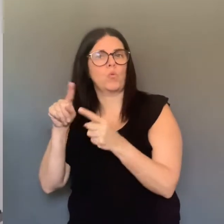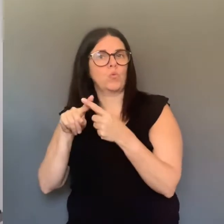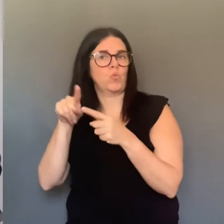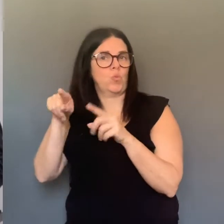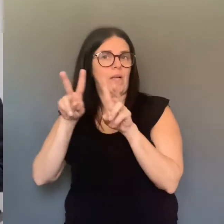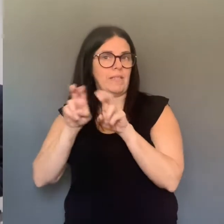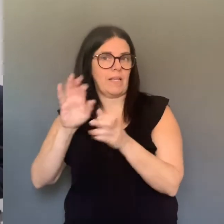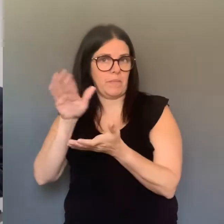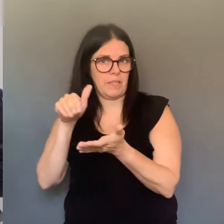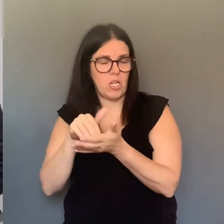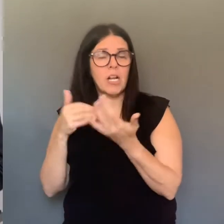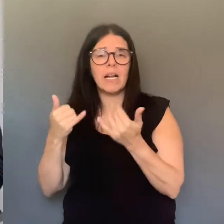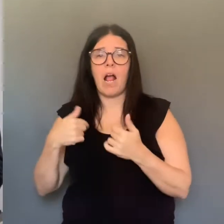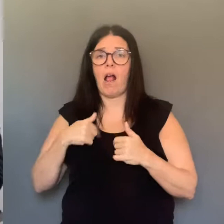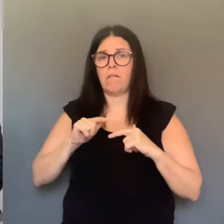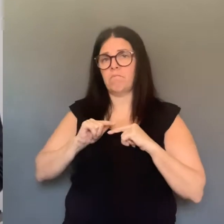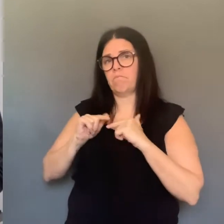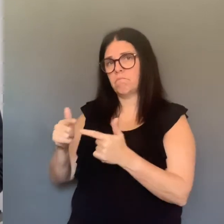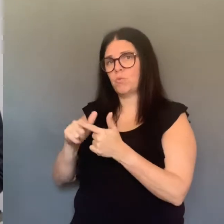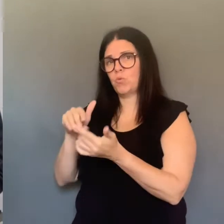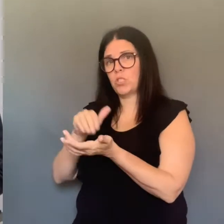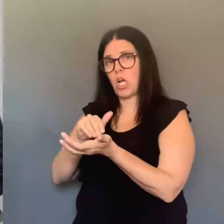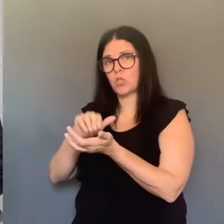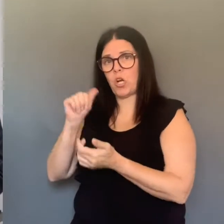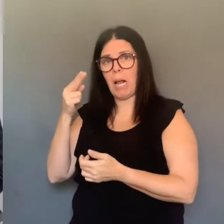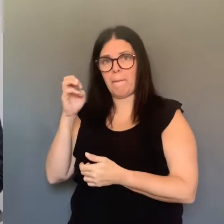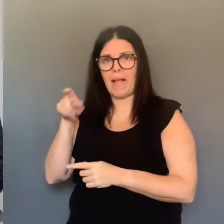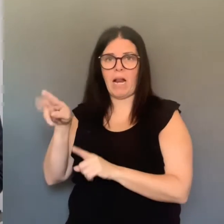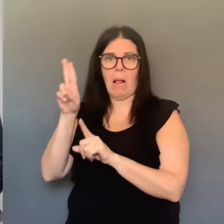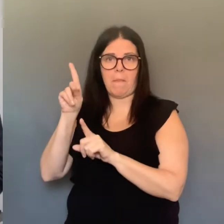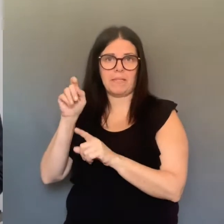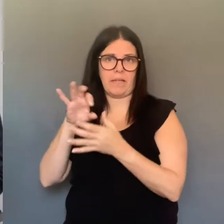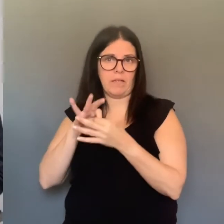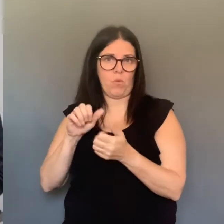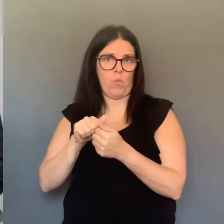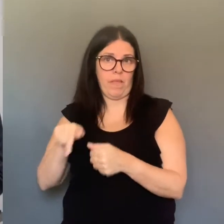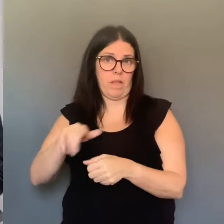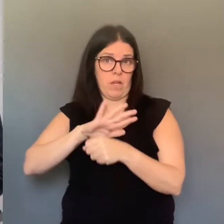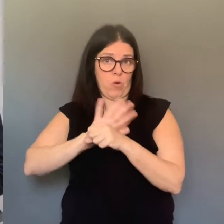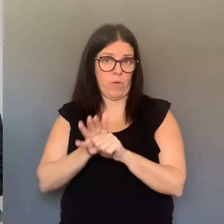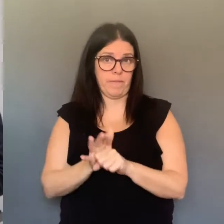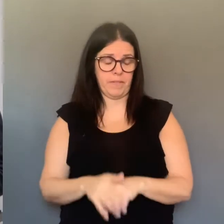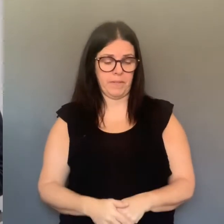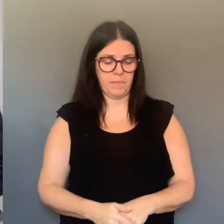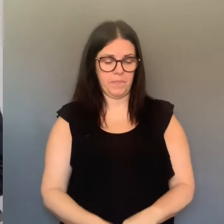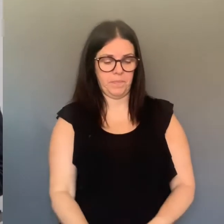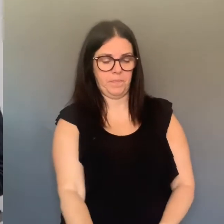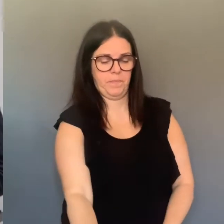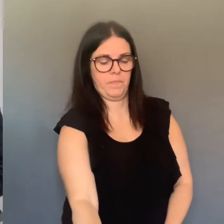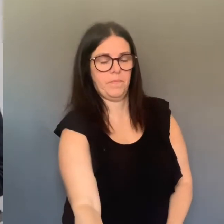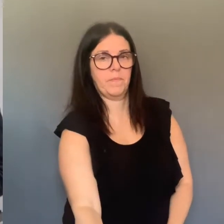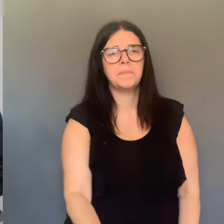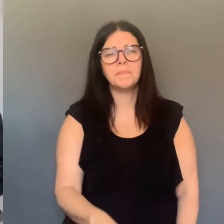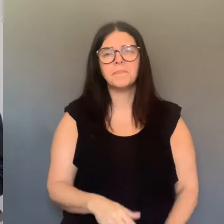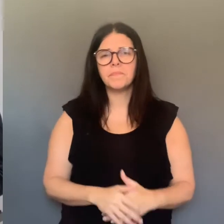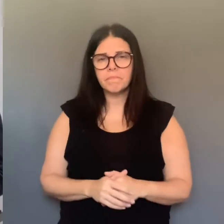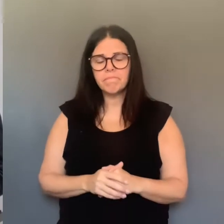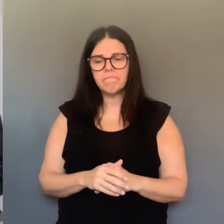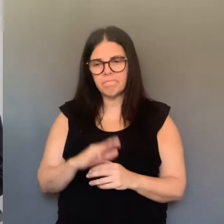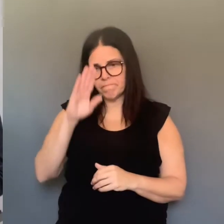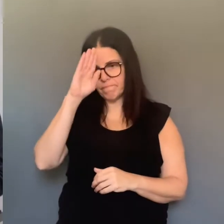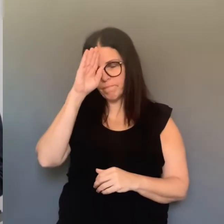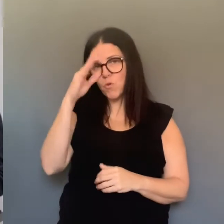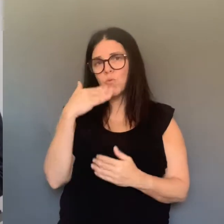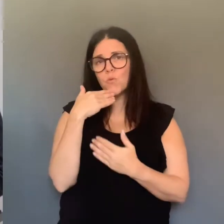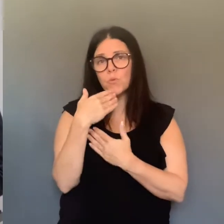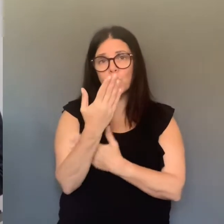Good morning, everyone. This week we have seen the number of cases past 100 in our community, including confirmed outbreaks in the long-term